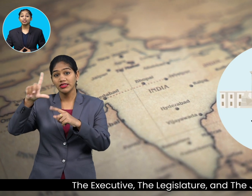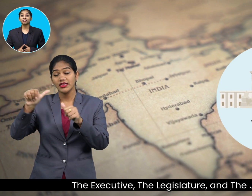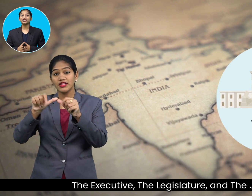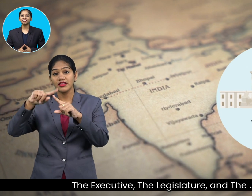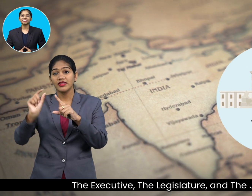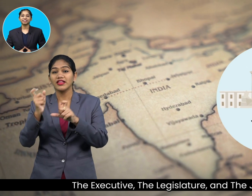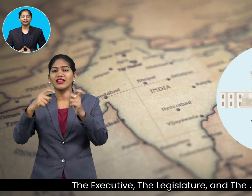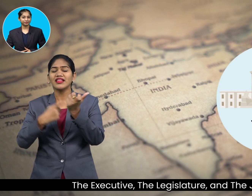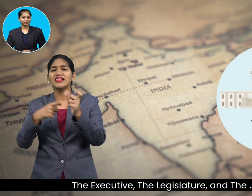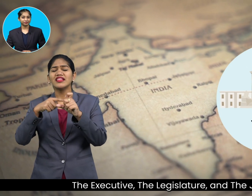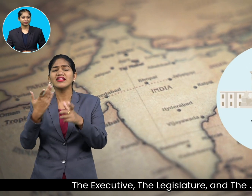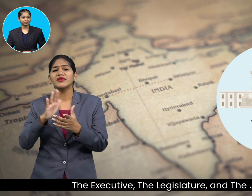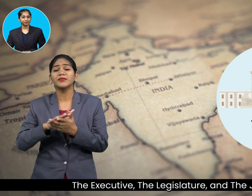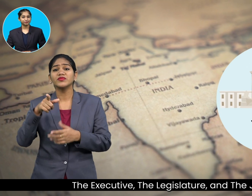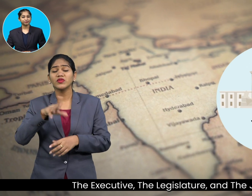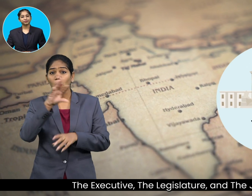and the judiciary.